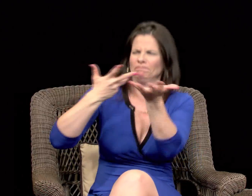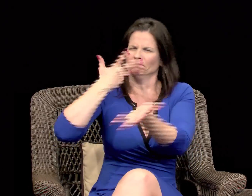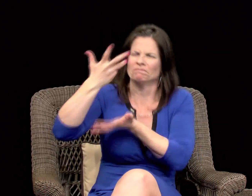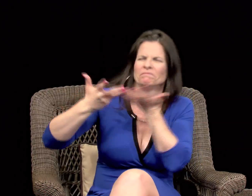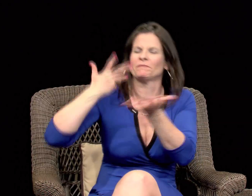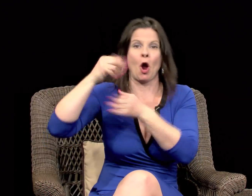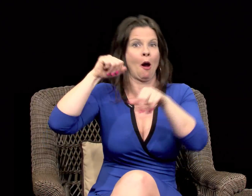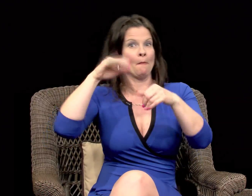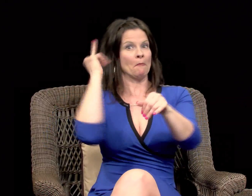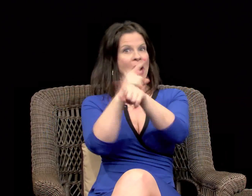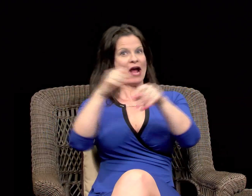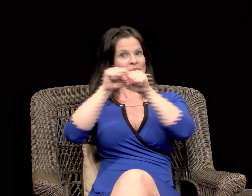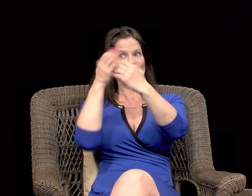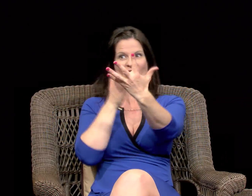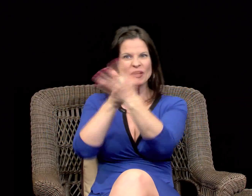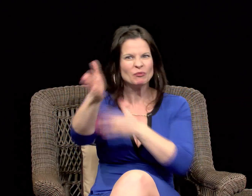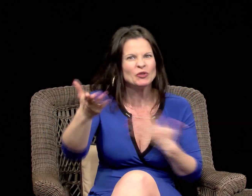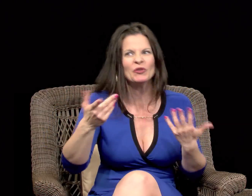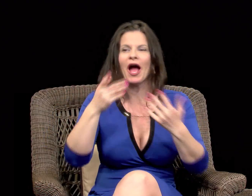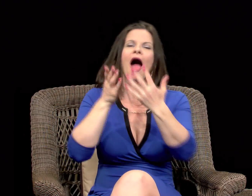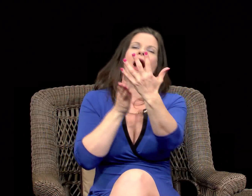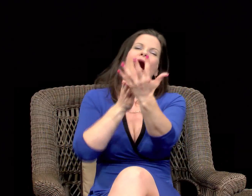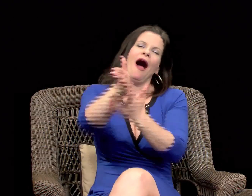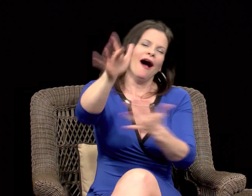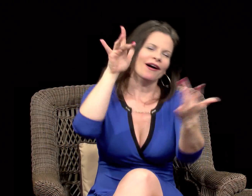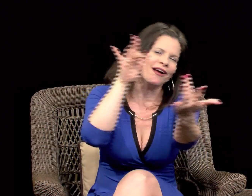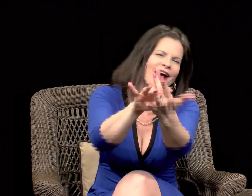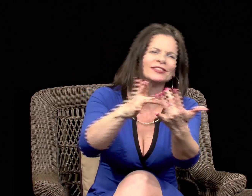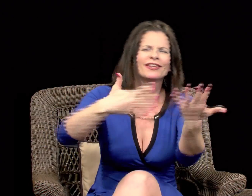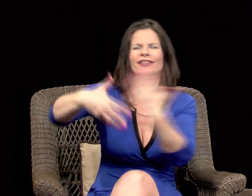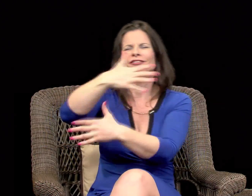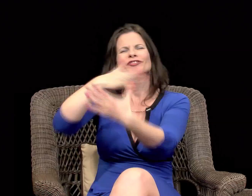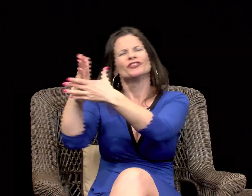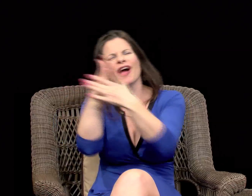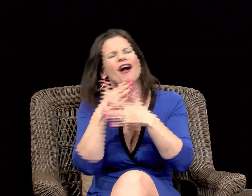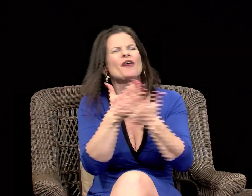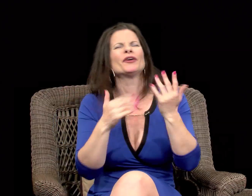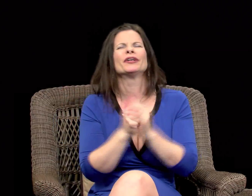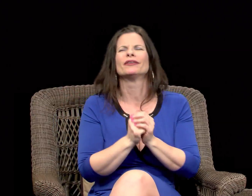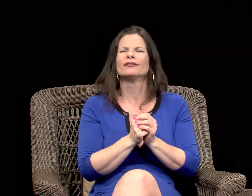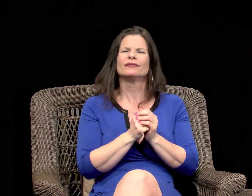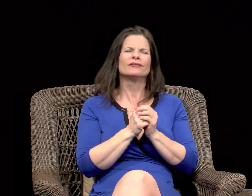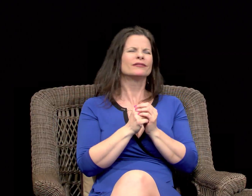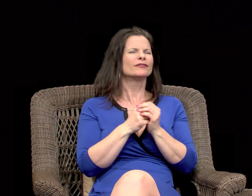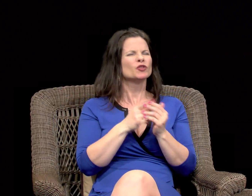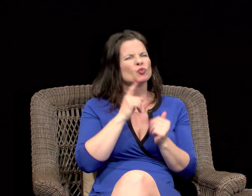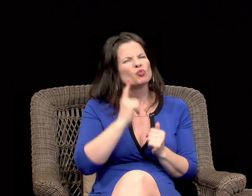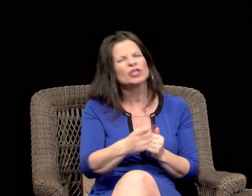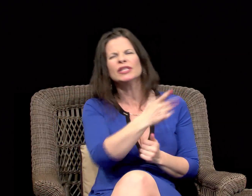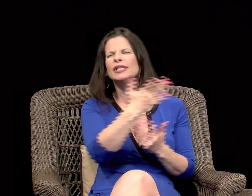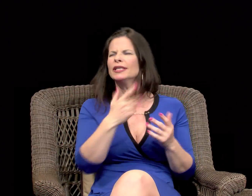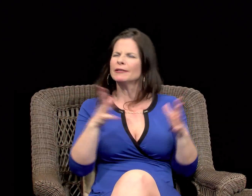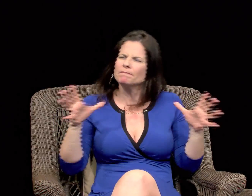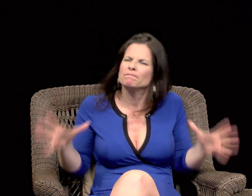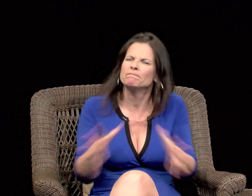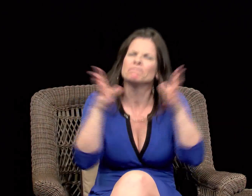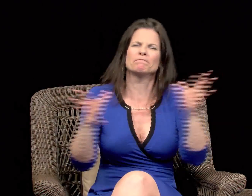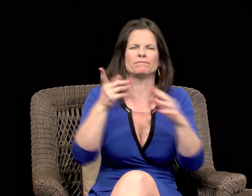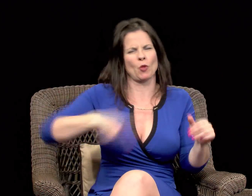weren't allowing her to talk to them. Finally, after several rounds of negotiation, she was able to get through and share her